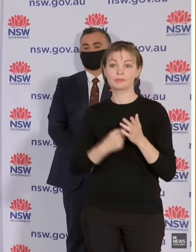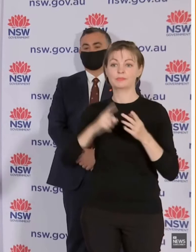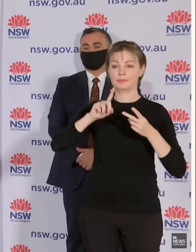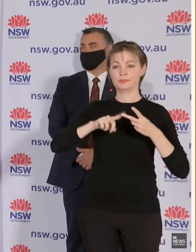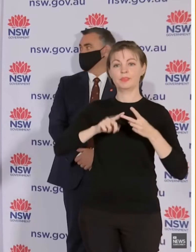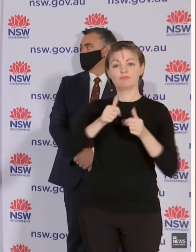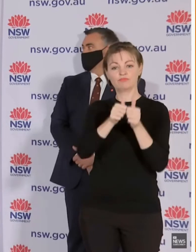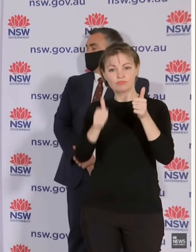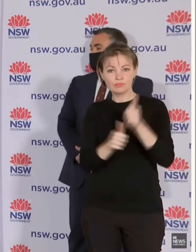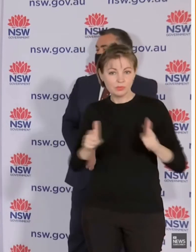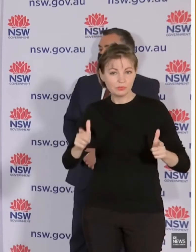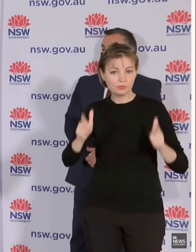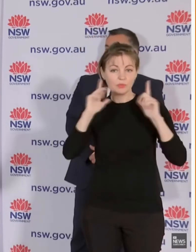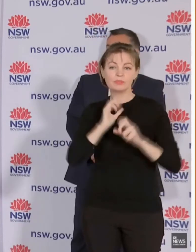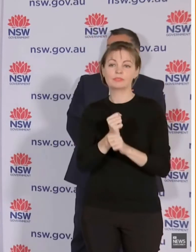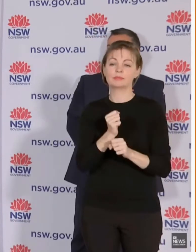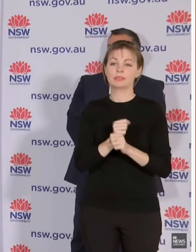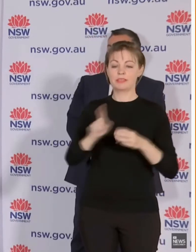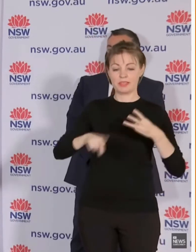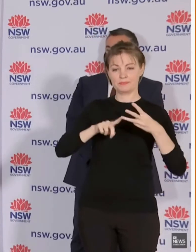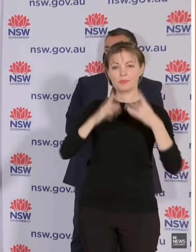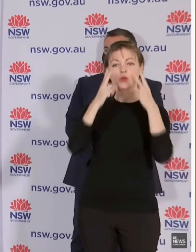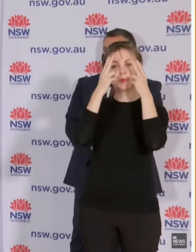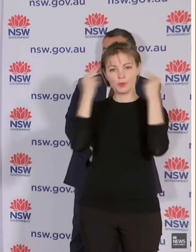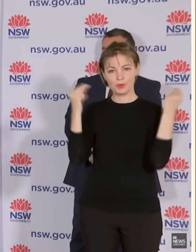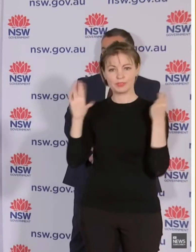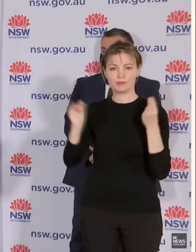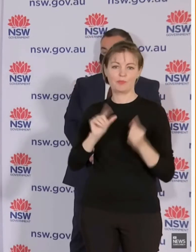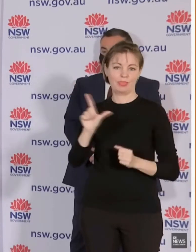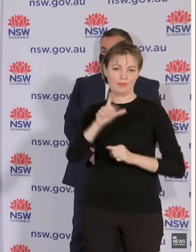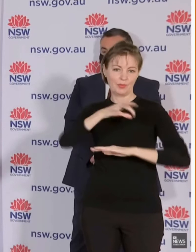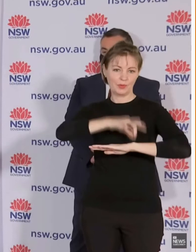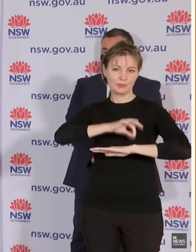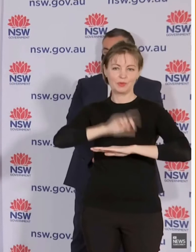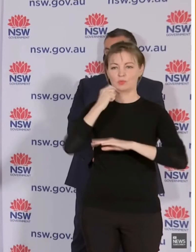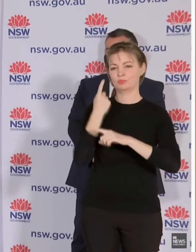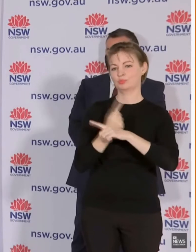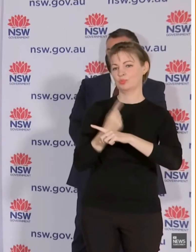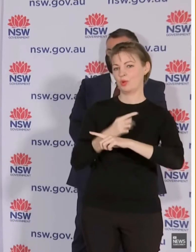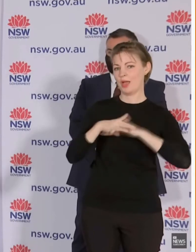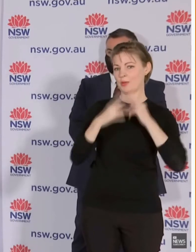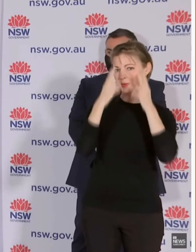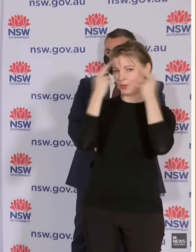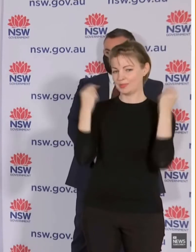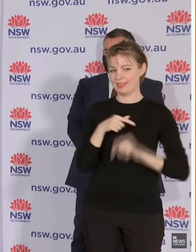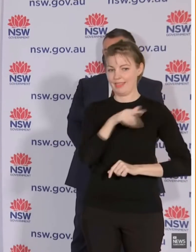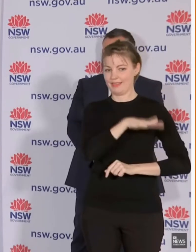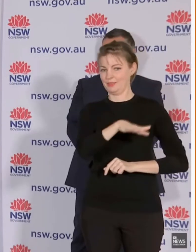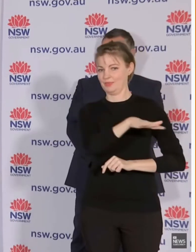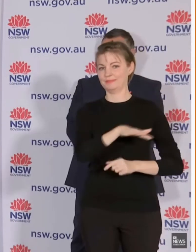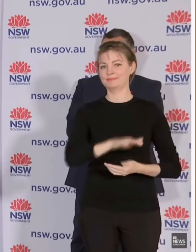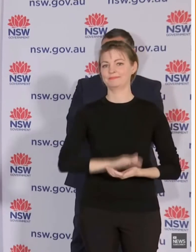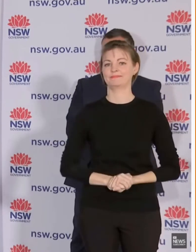Michelle Dowd from Liverpool Intensive Care Unit, who's the Nurse Unit Manager, will speak about the role of nurses in a hotspot. Thank you very